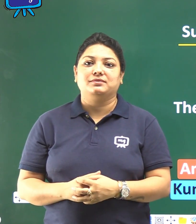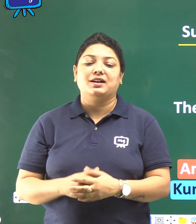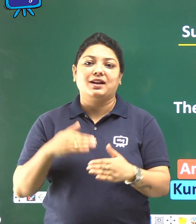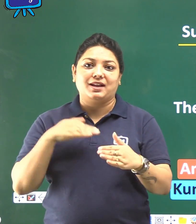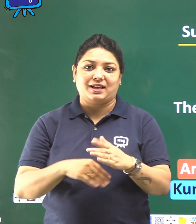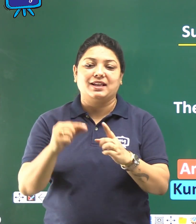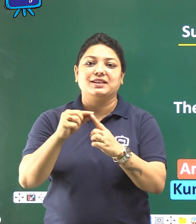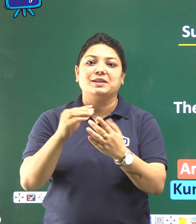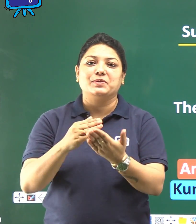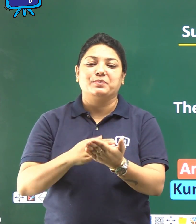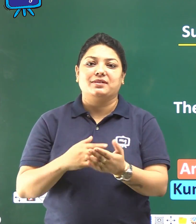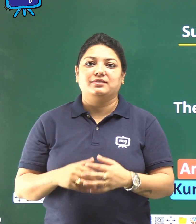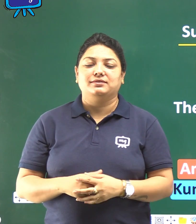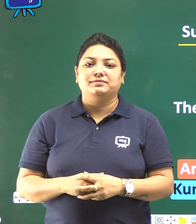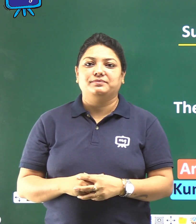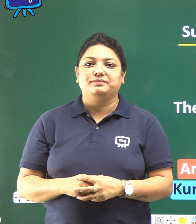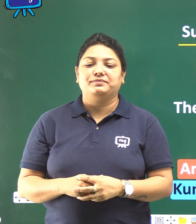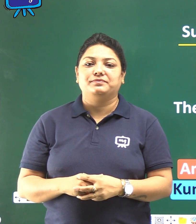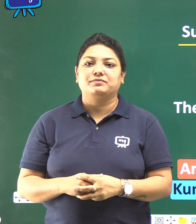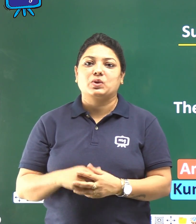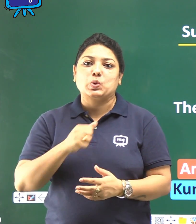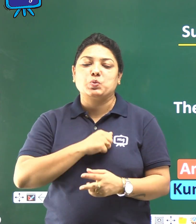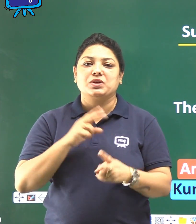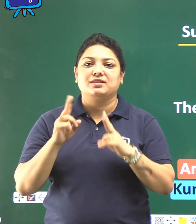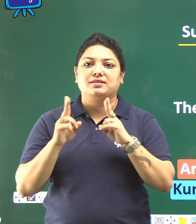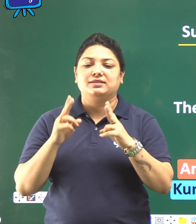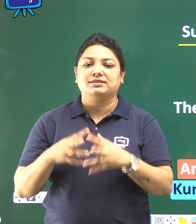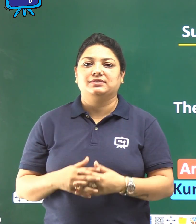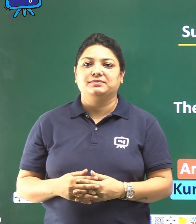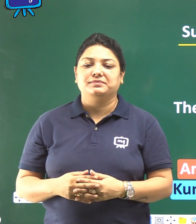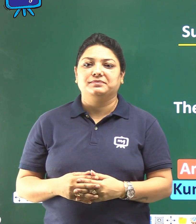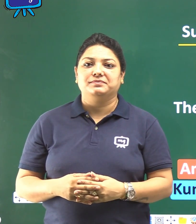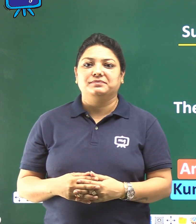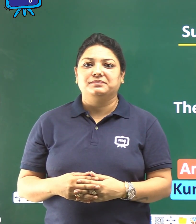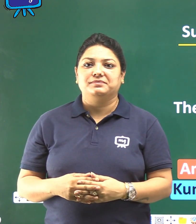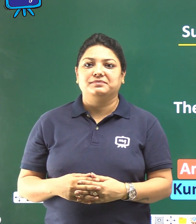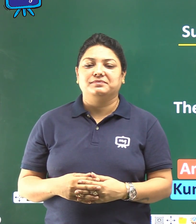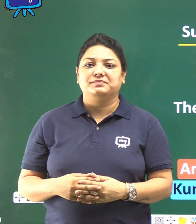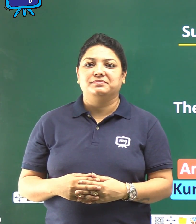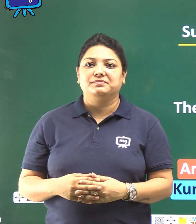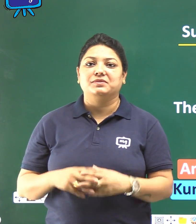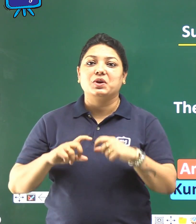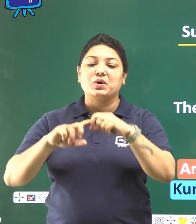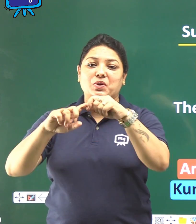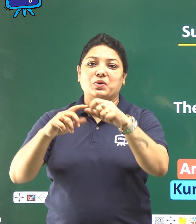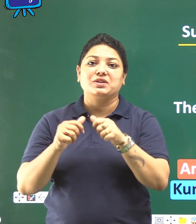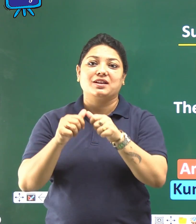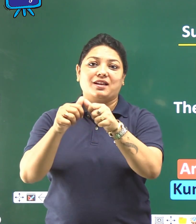In this part, we shall discuss the question answer of the